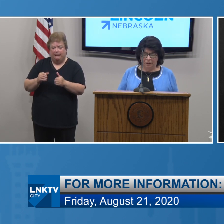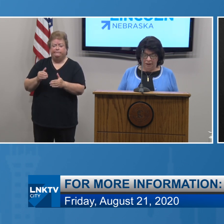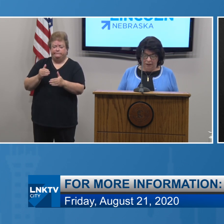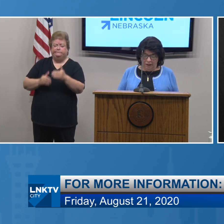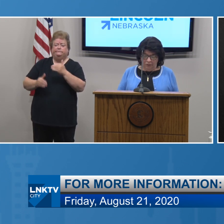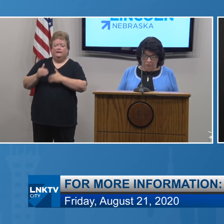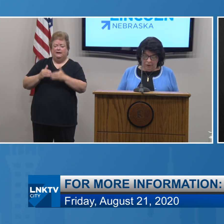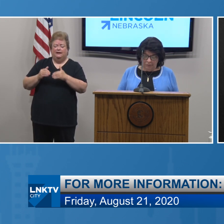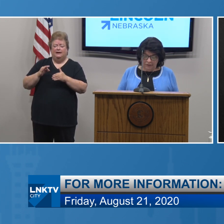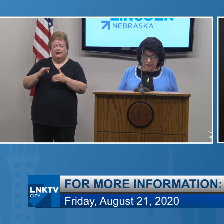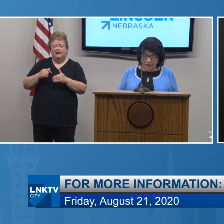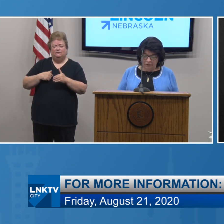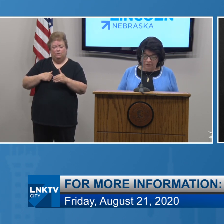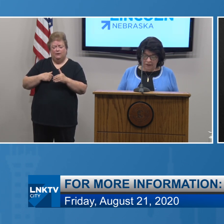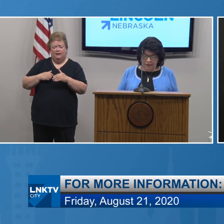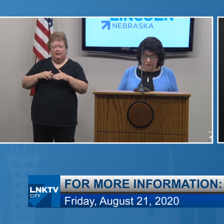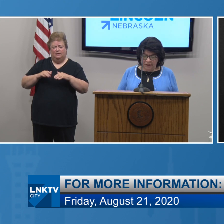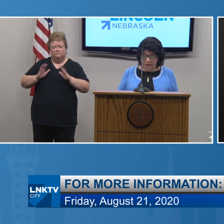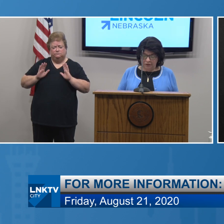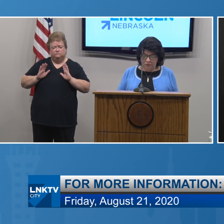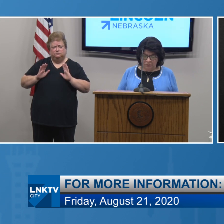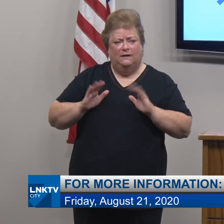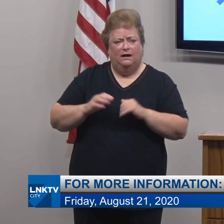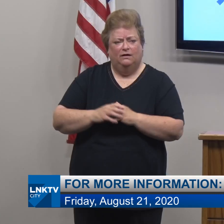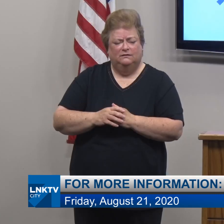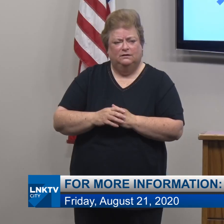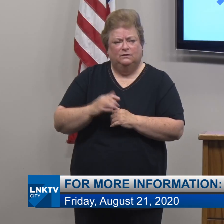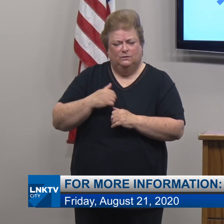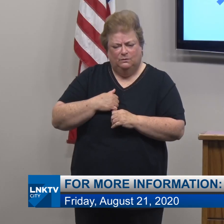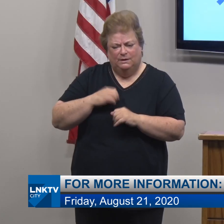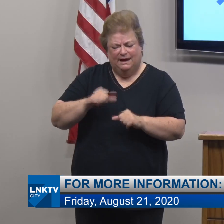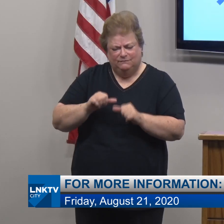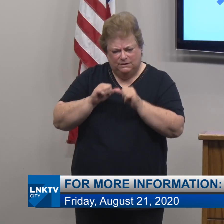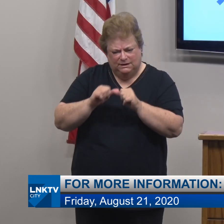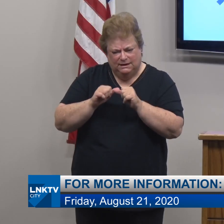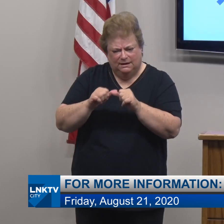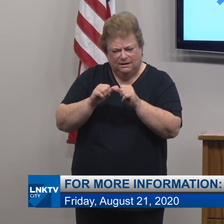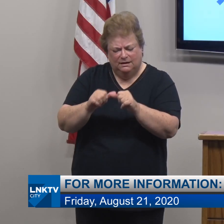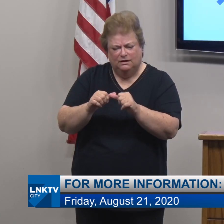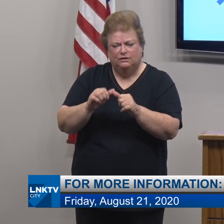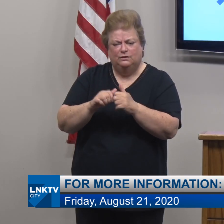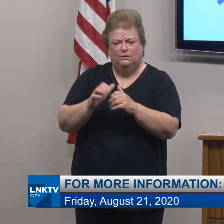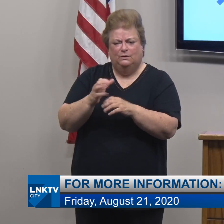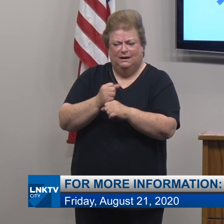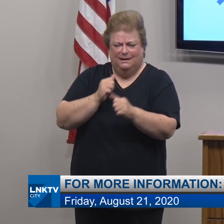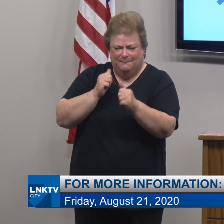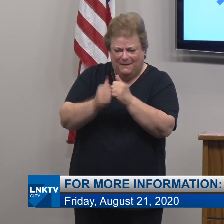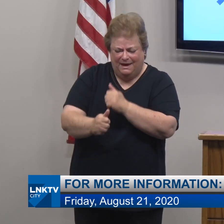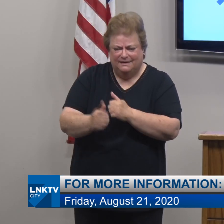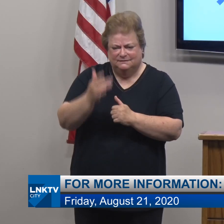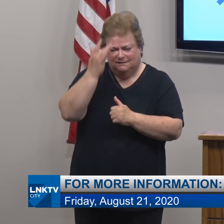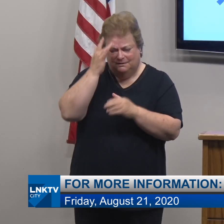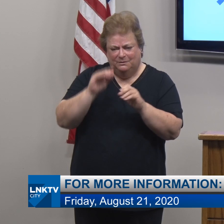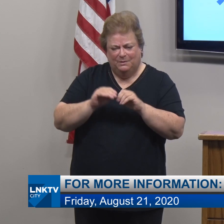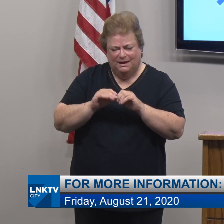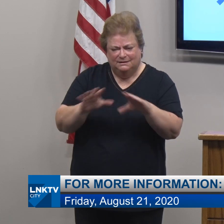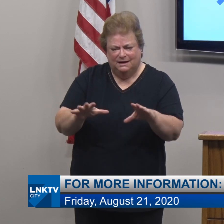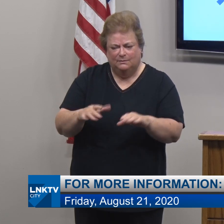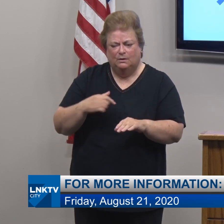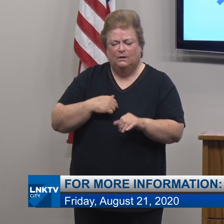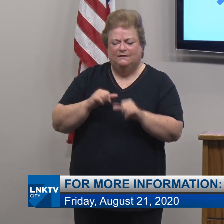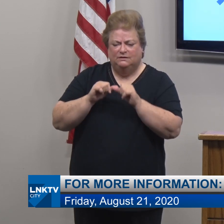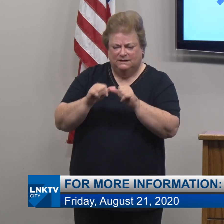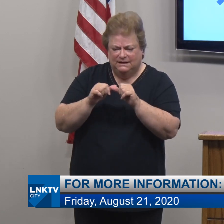guard. We must not lose sight of the end goal to move past this pandemic. To do that, we must continue with